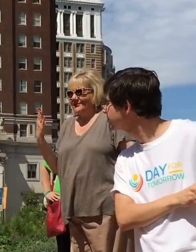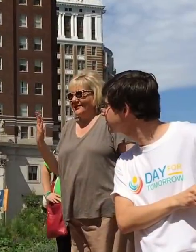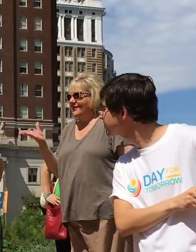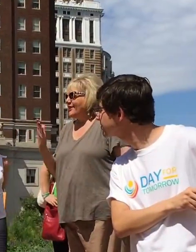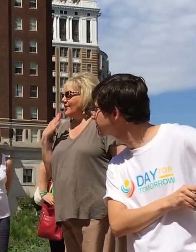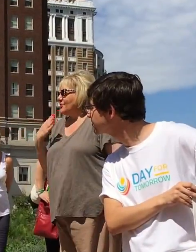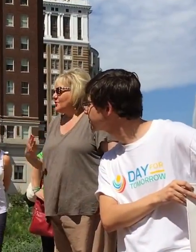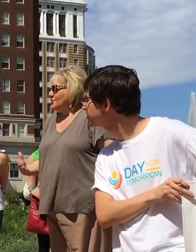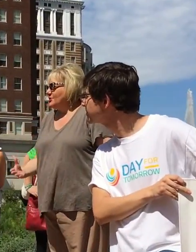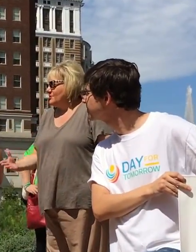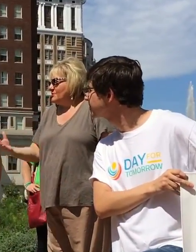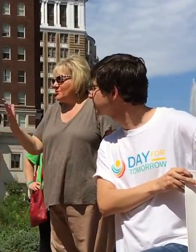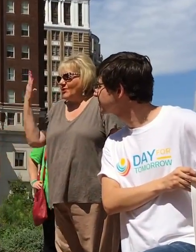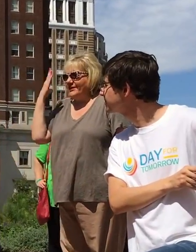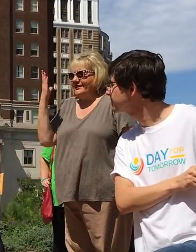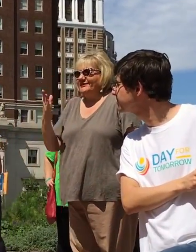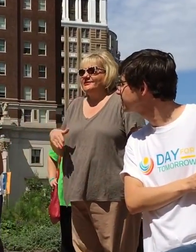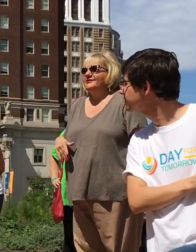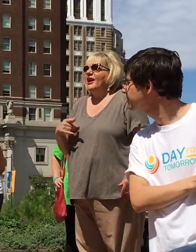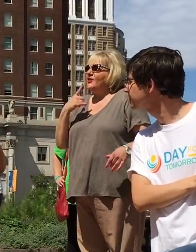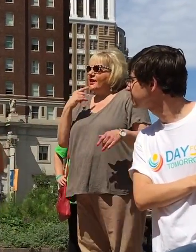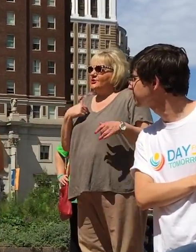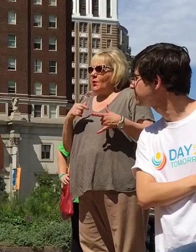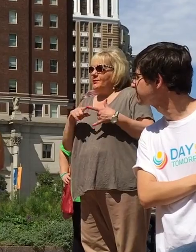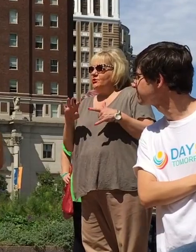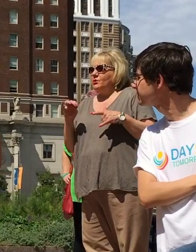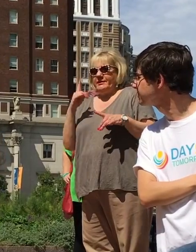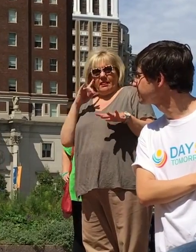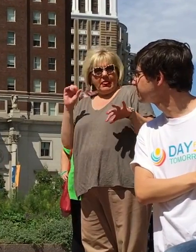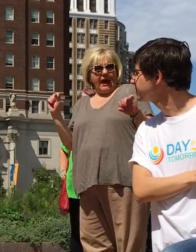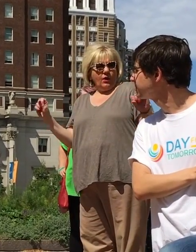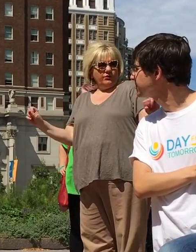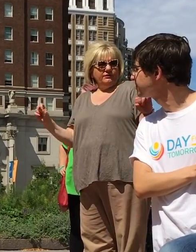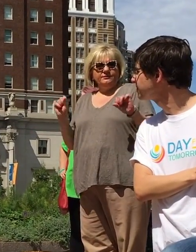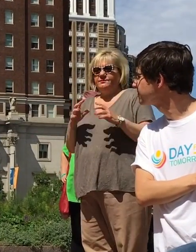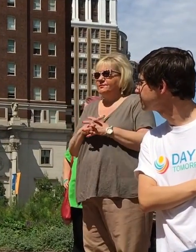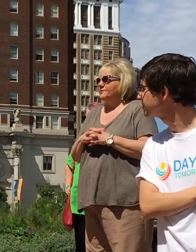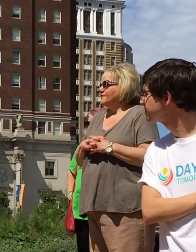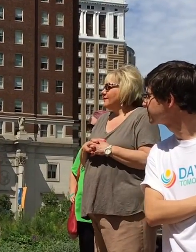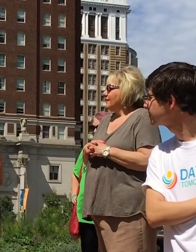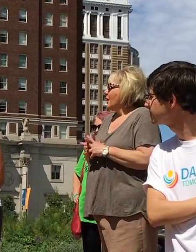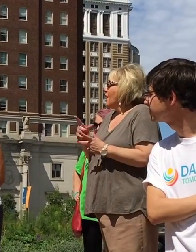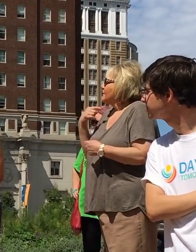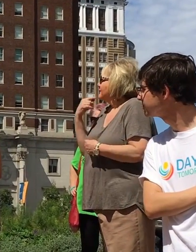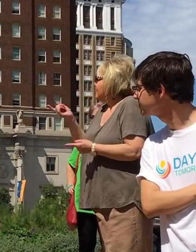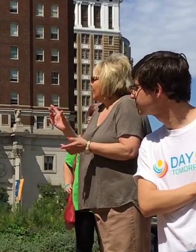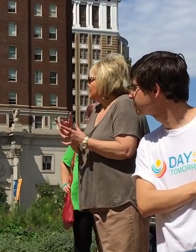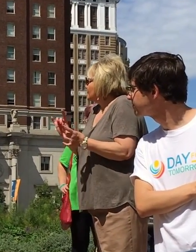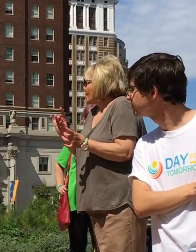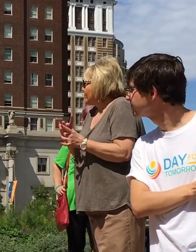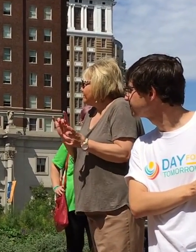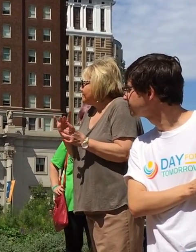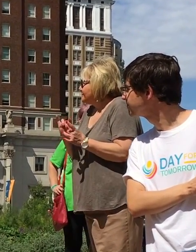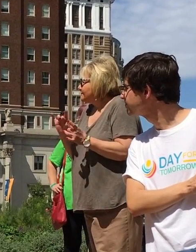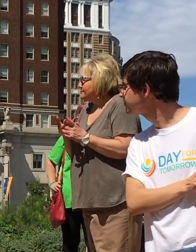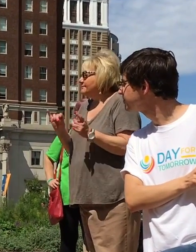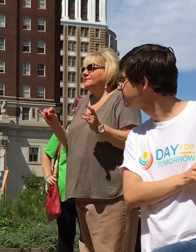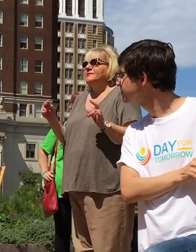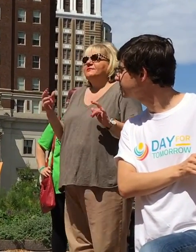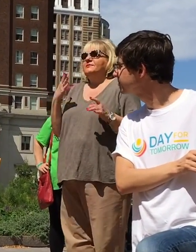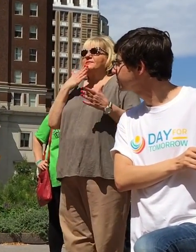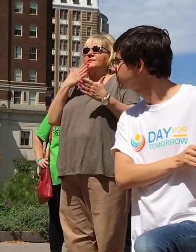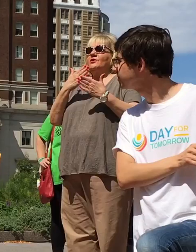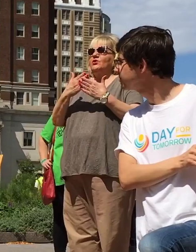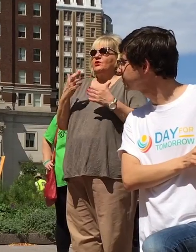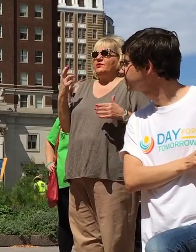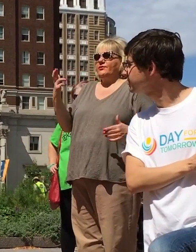Wow, that's not normally what they tell me to do. So I'm going to tell you a story. A good friend of mine,